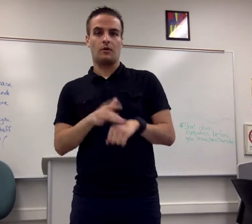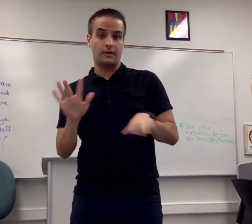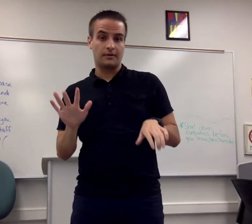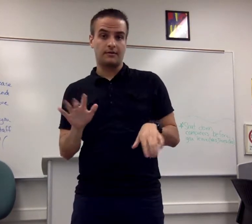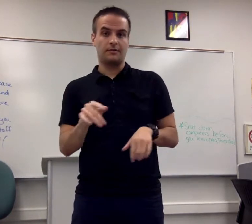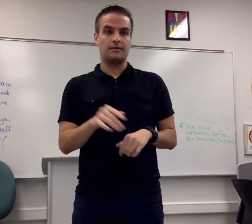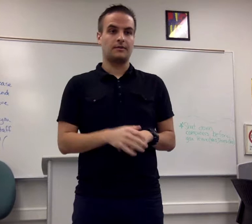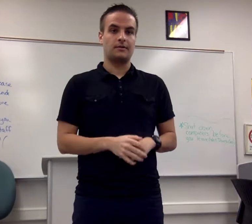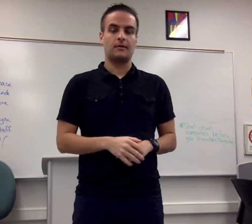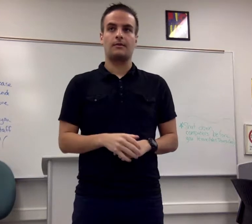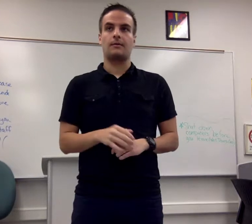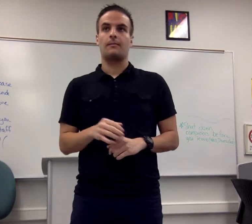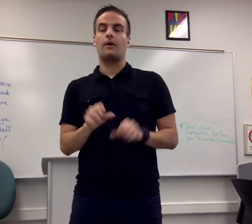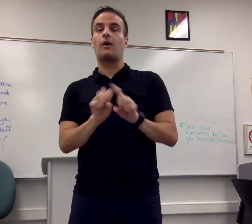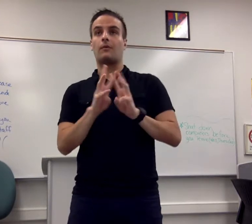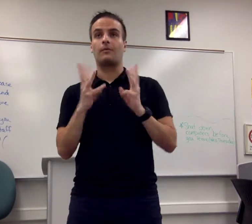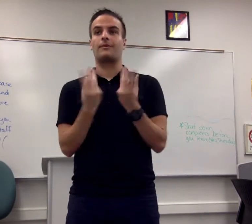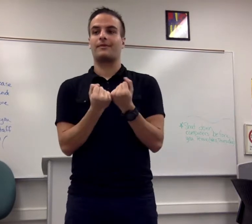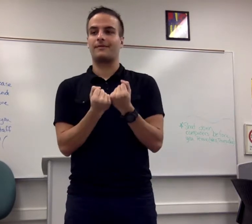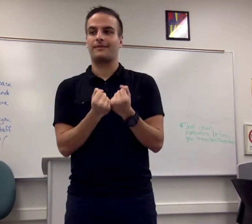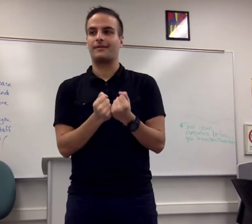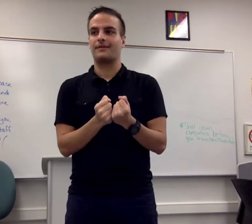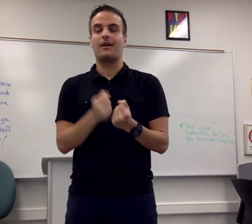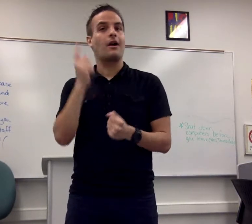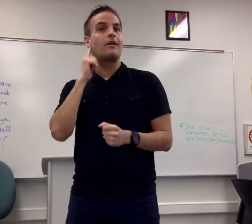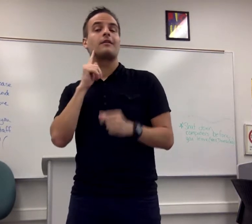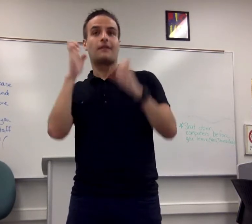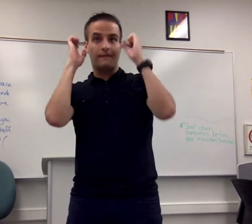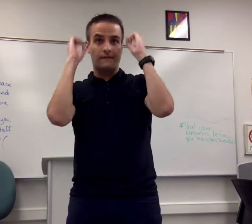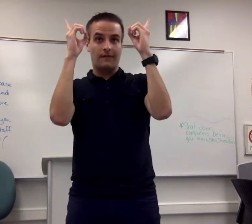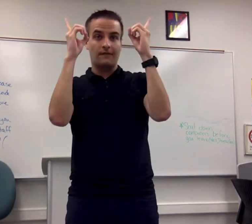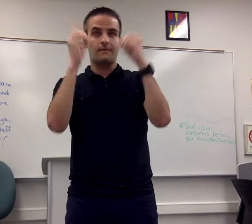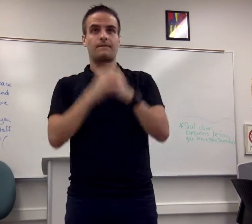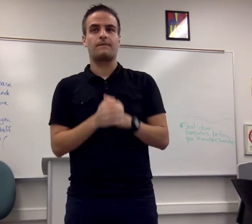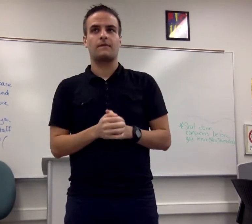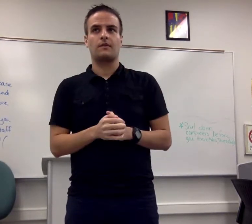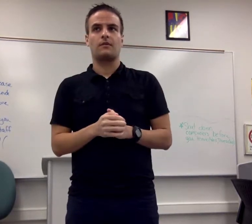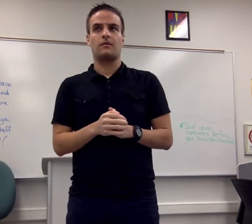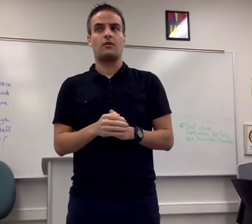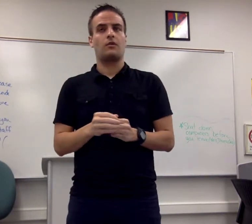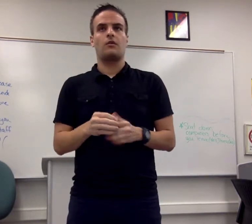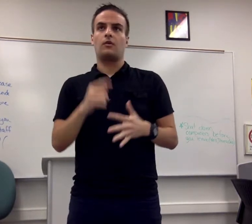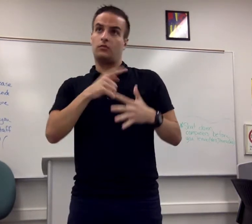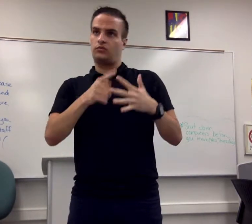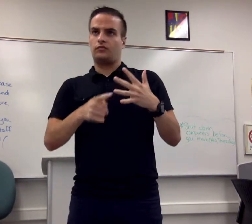You are attending a seminar on deaf education for which there are interpreters for the deaf.